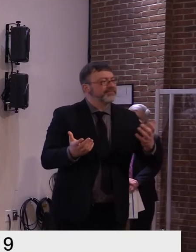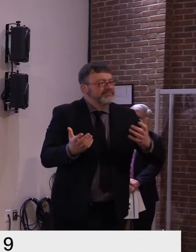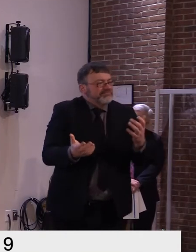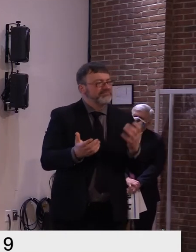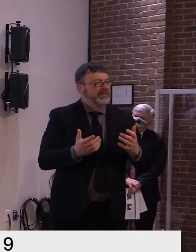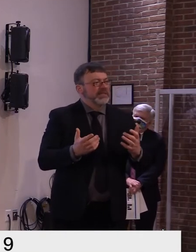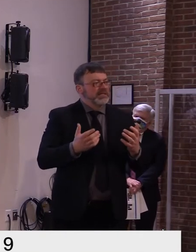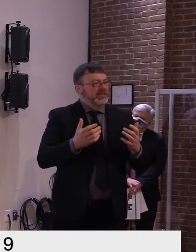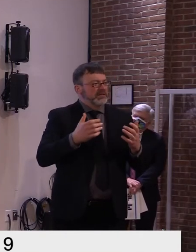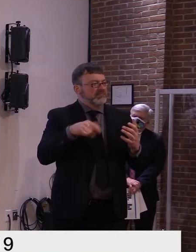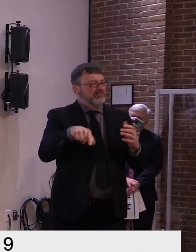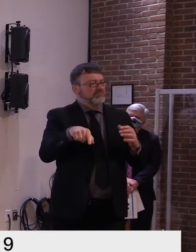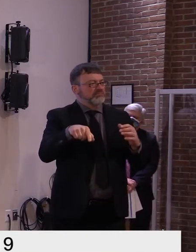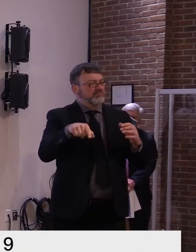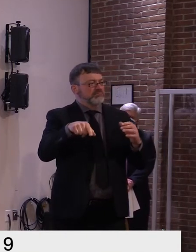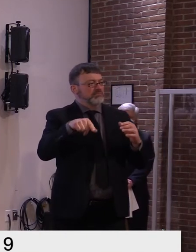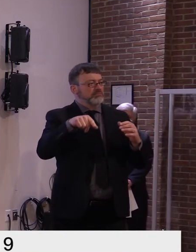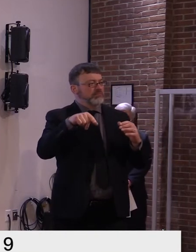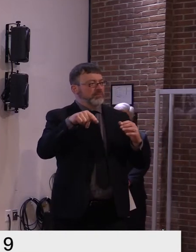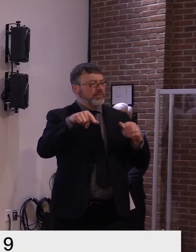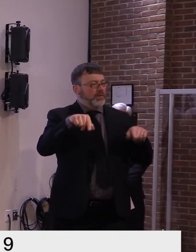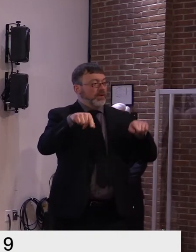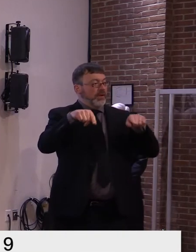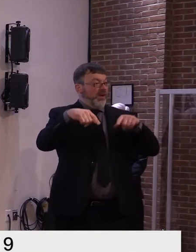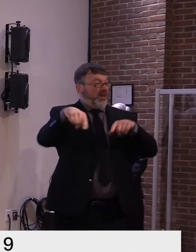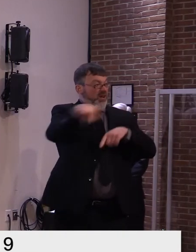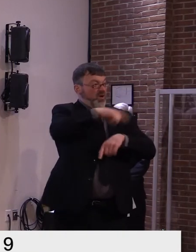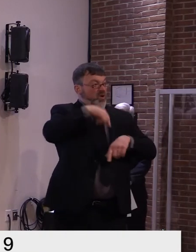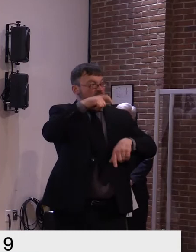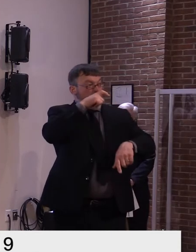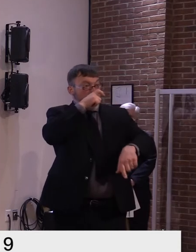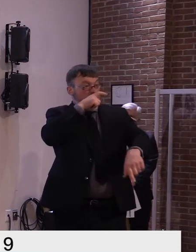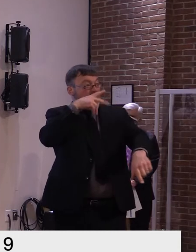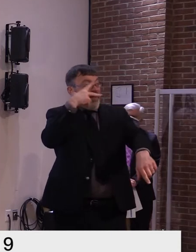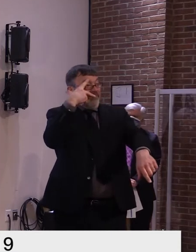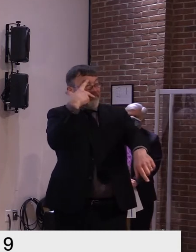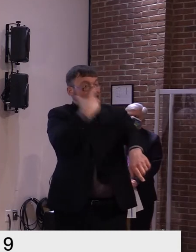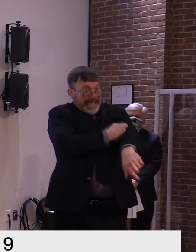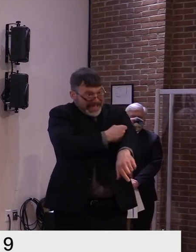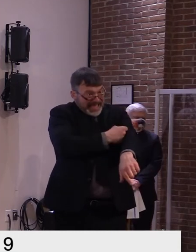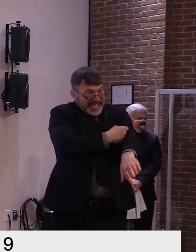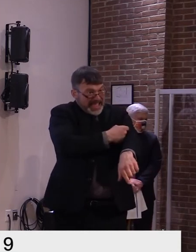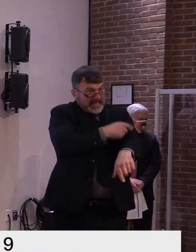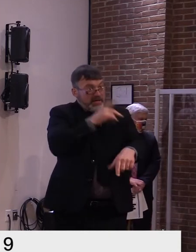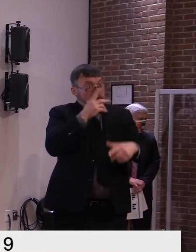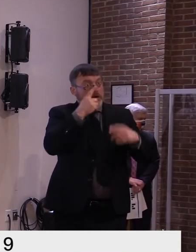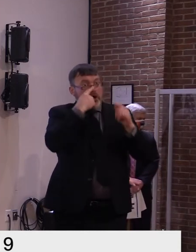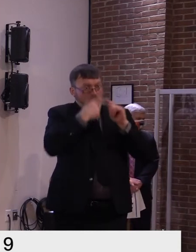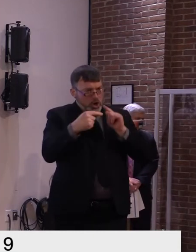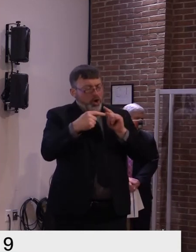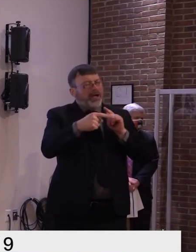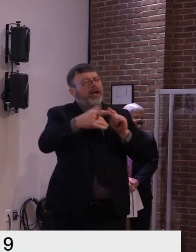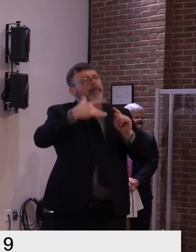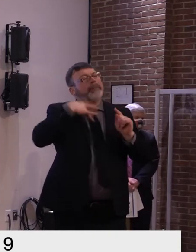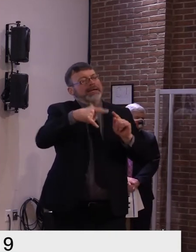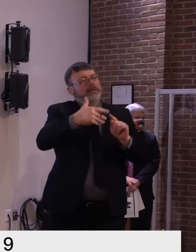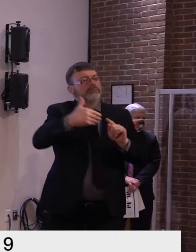of allergic reactions. So in these first immunizations